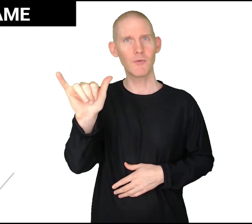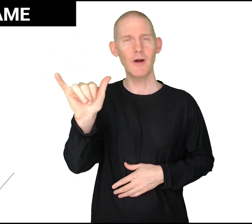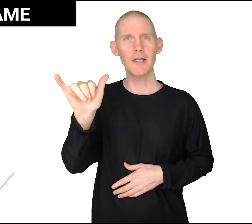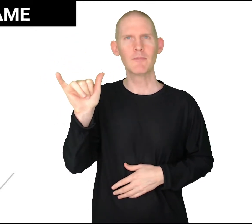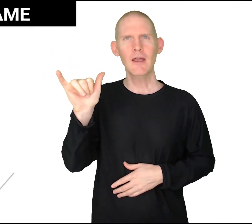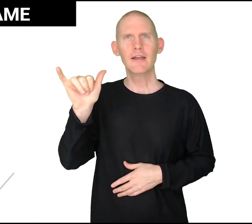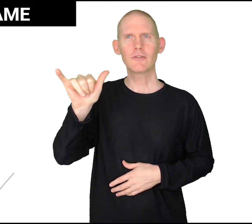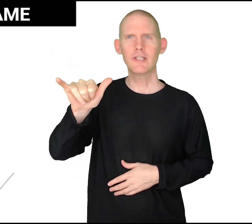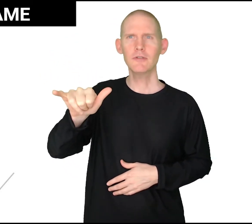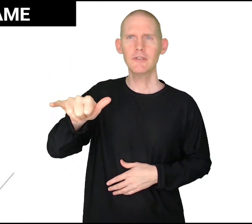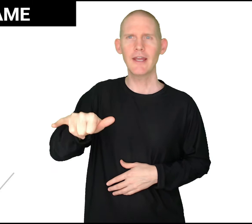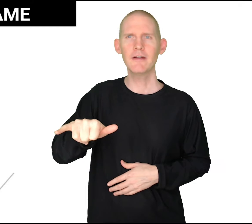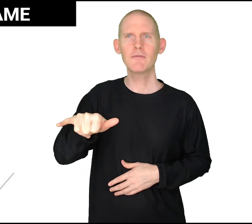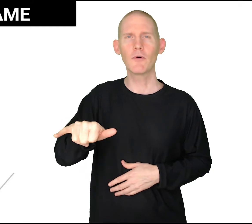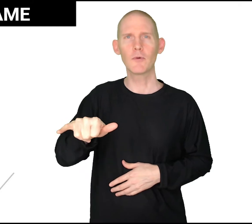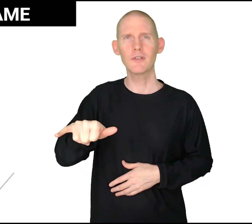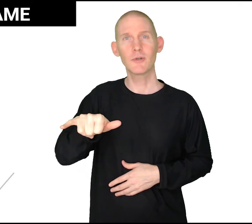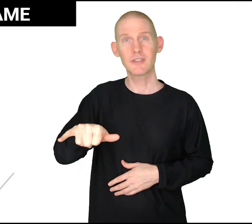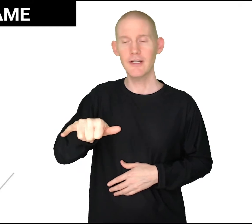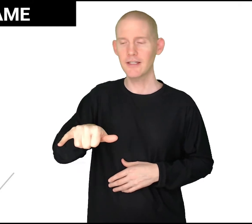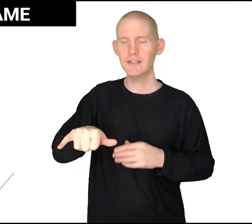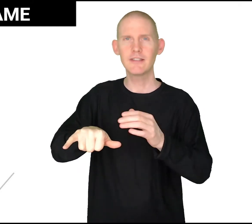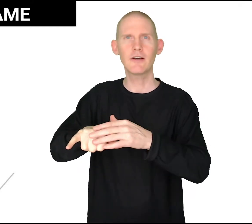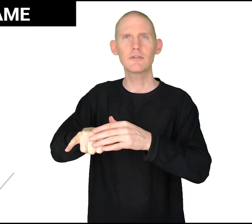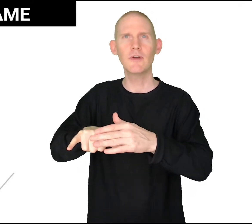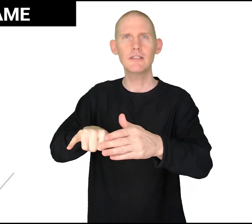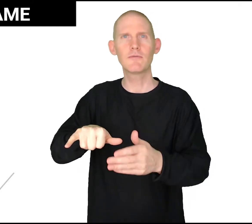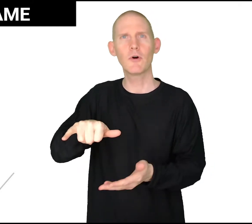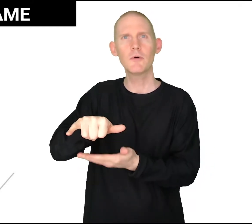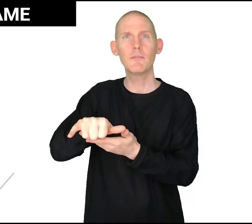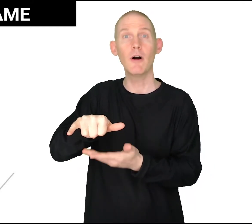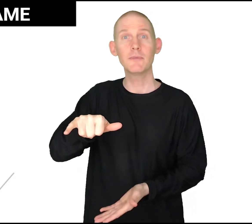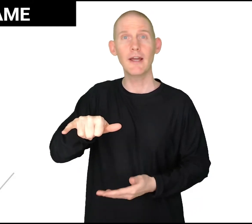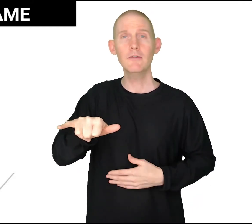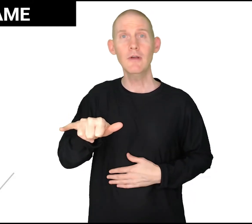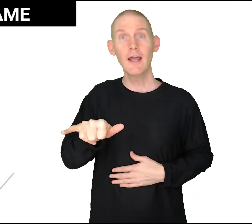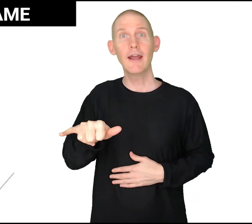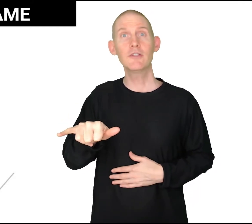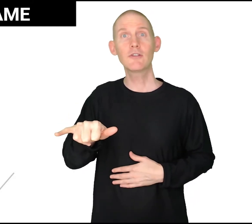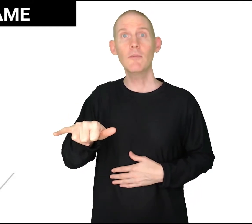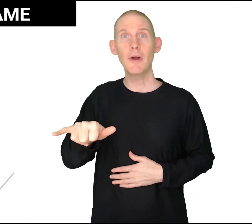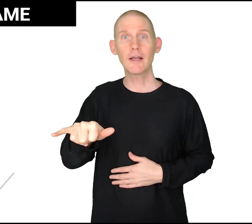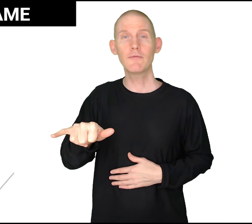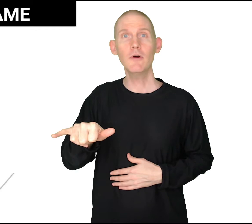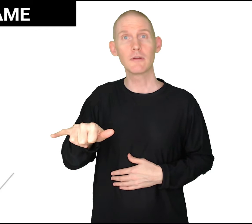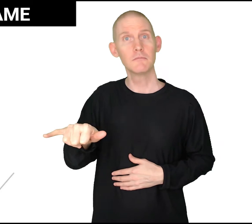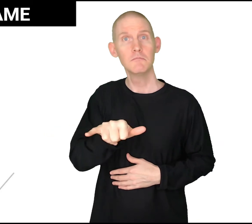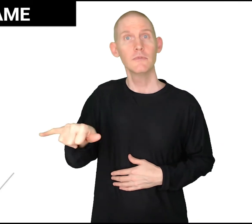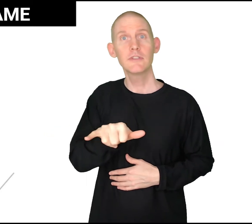Y. Now tilt the hand forward so it's like this, knuckles facing forward, palm down, and just go back and forth.